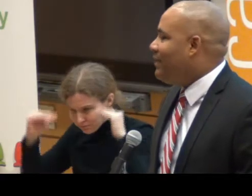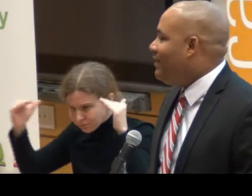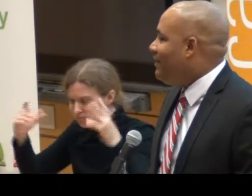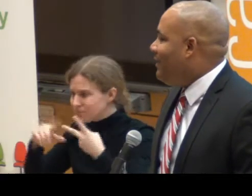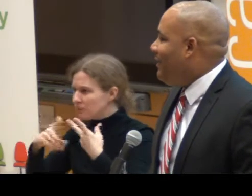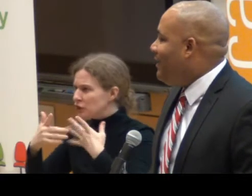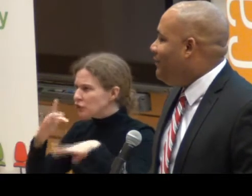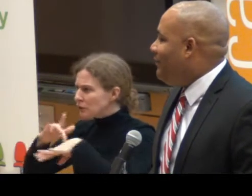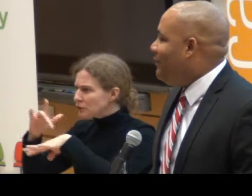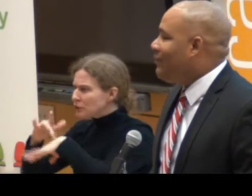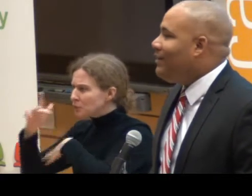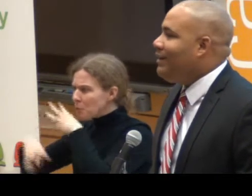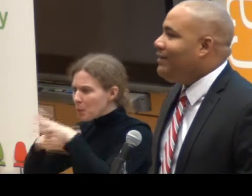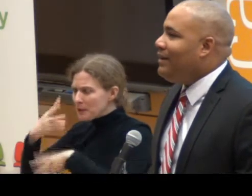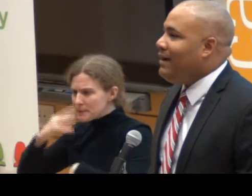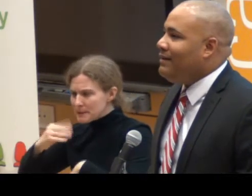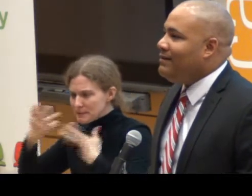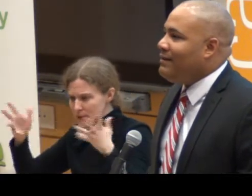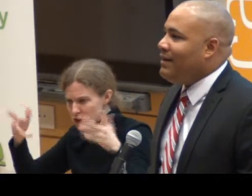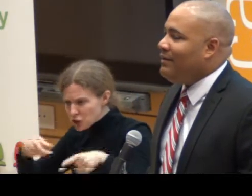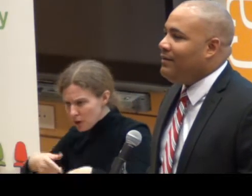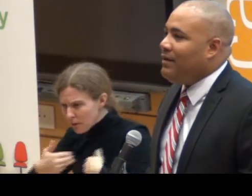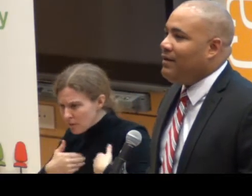experience, and they're here,